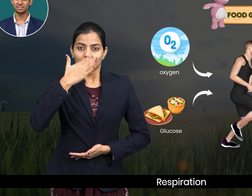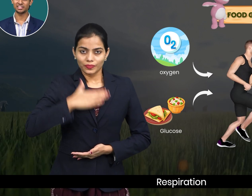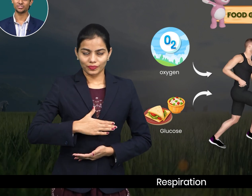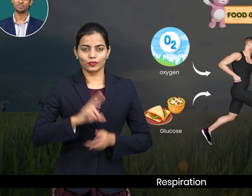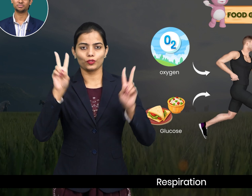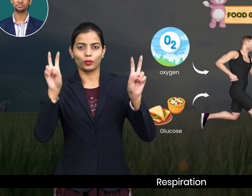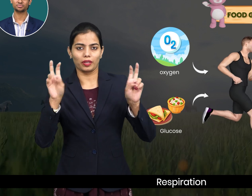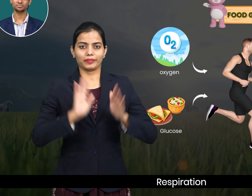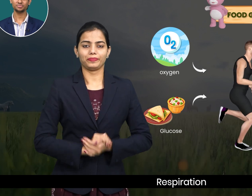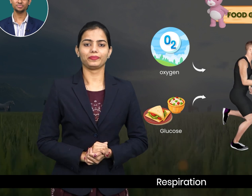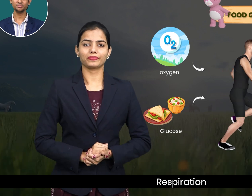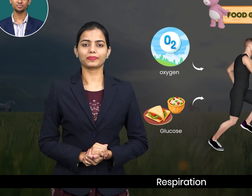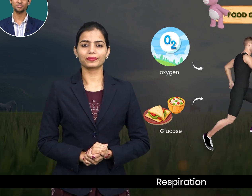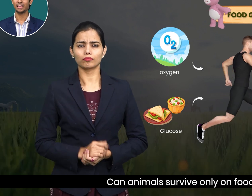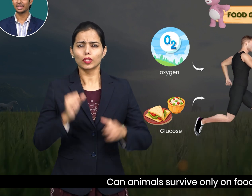Respiration.